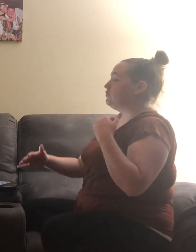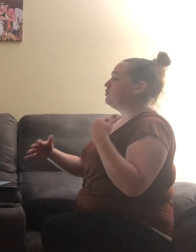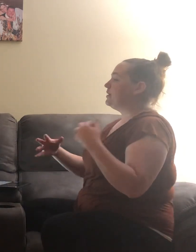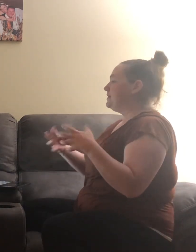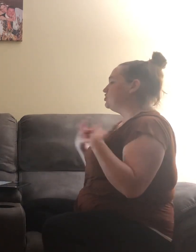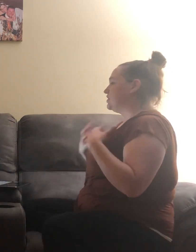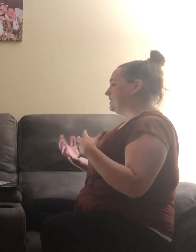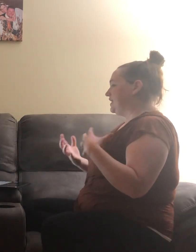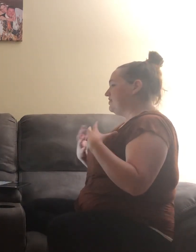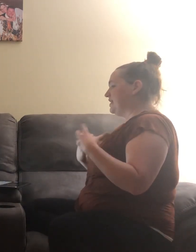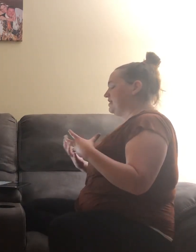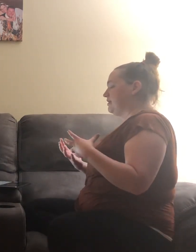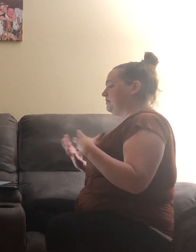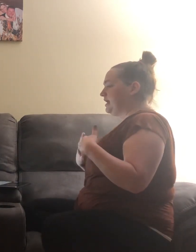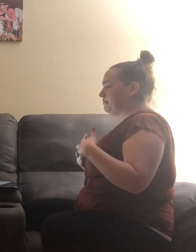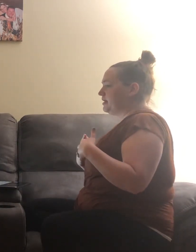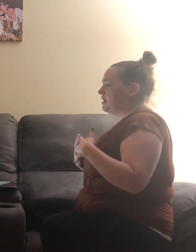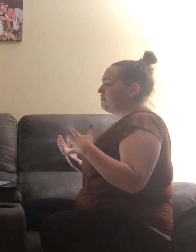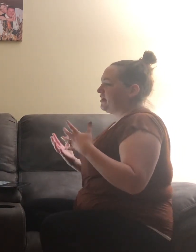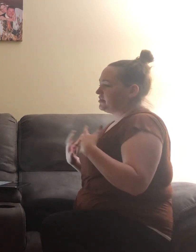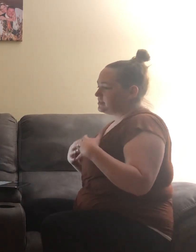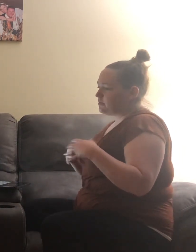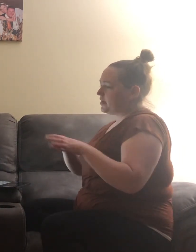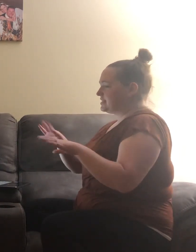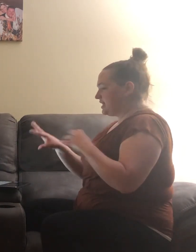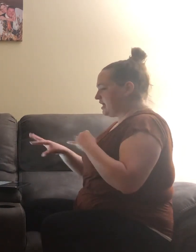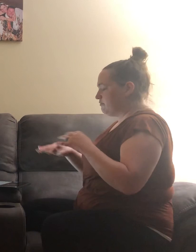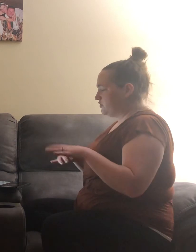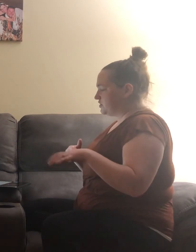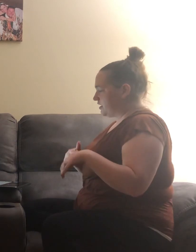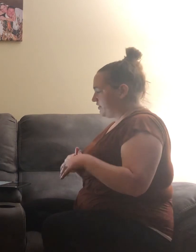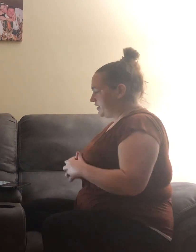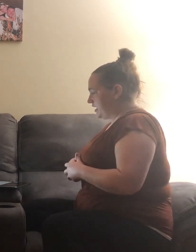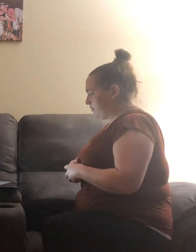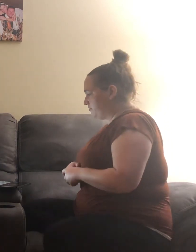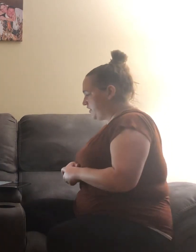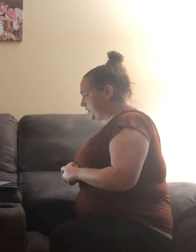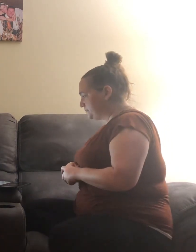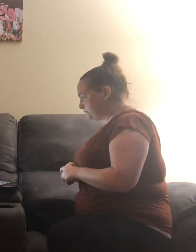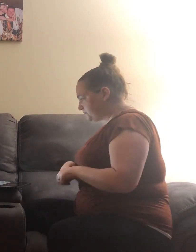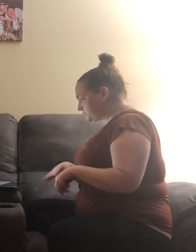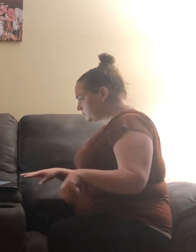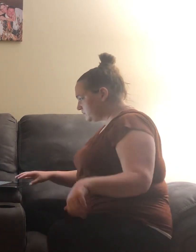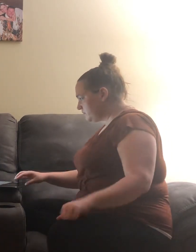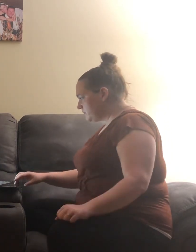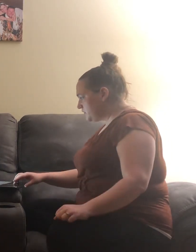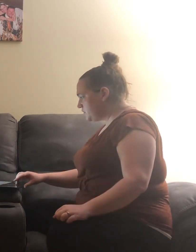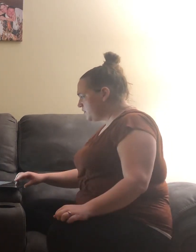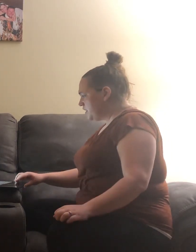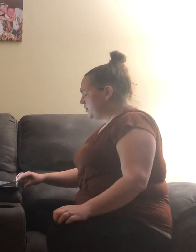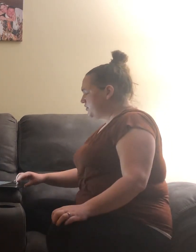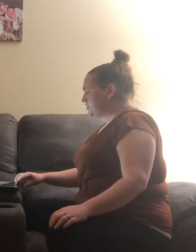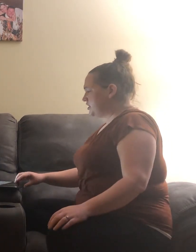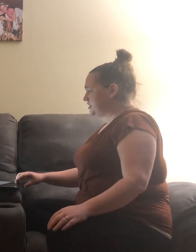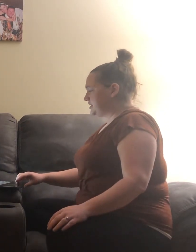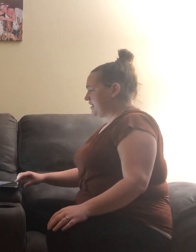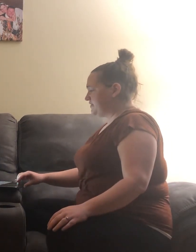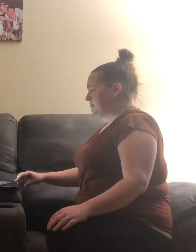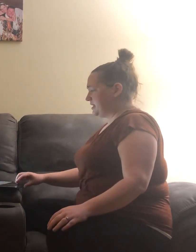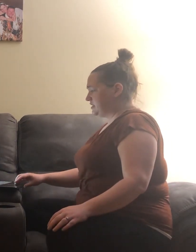avoid being directly in that campfire smoke as it kind of moves around the campfire. So those are all just kind of some things that